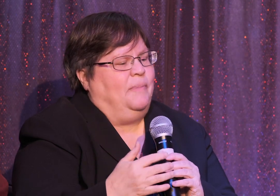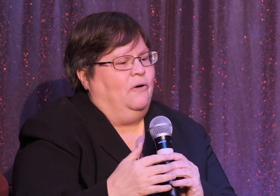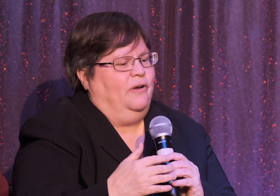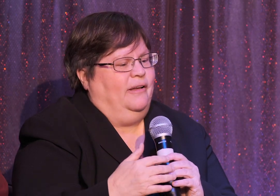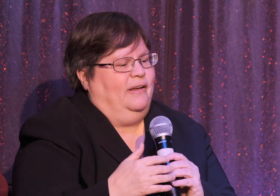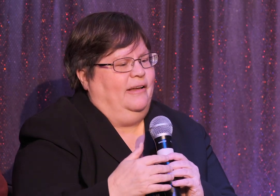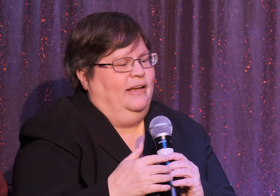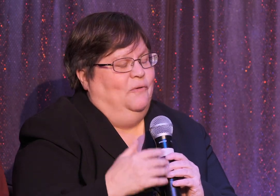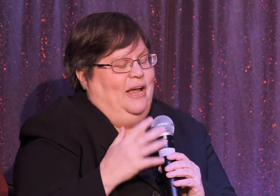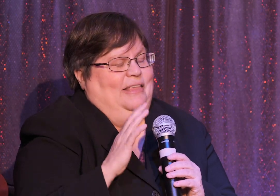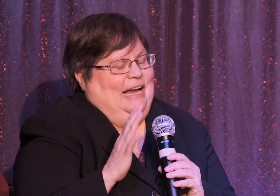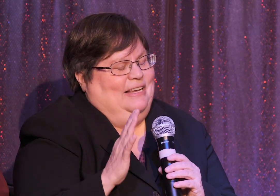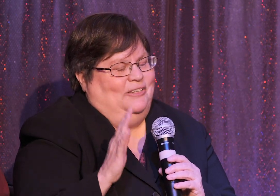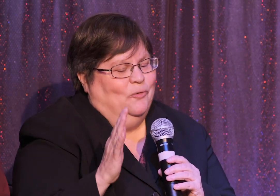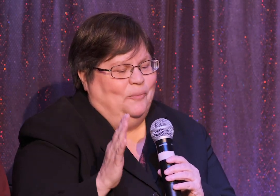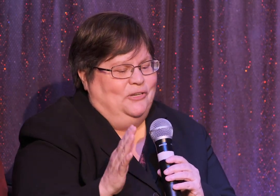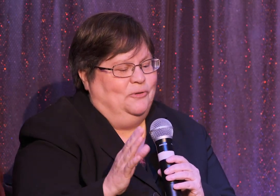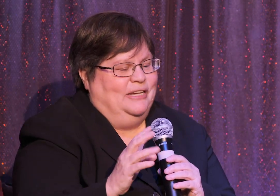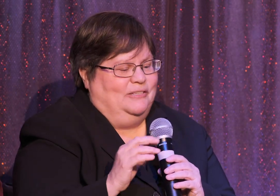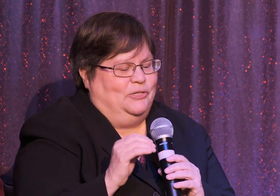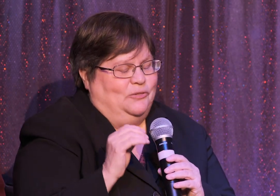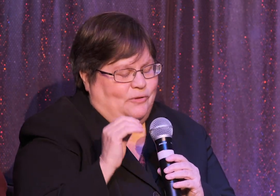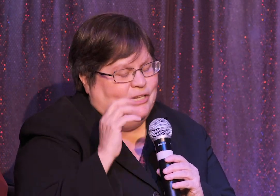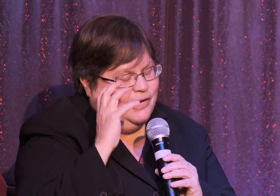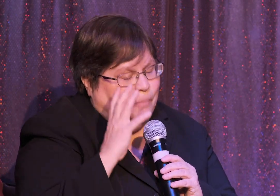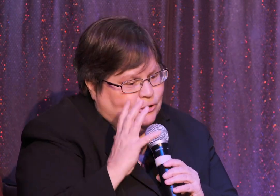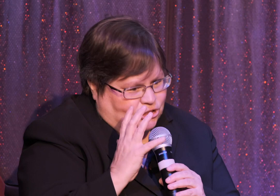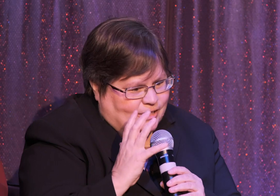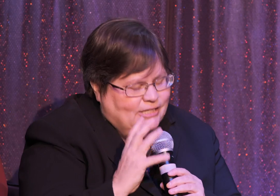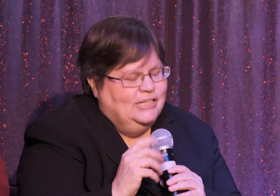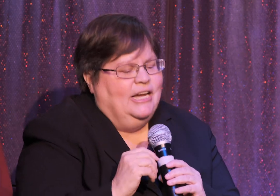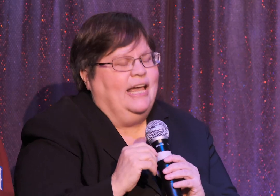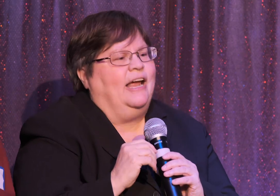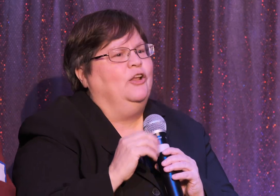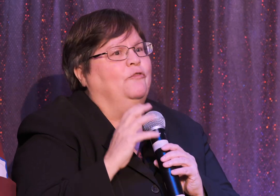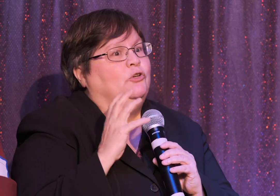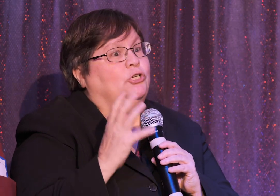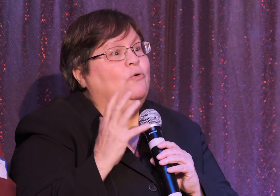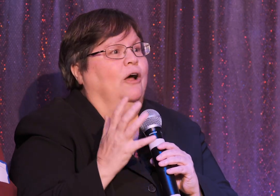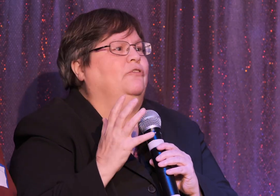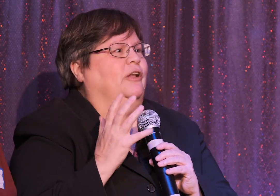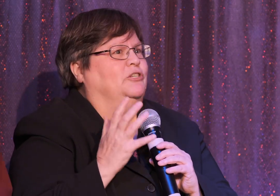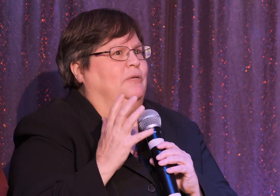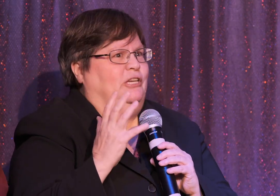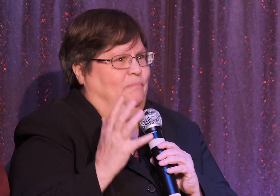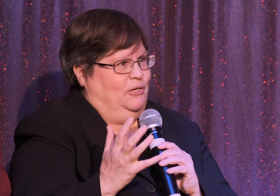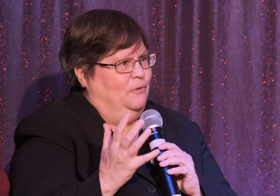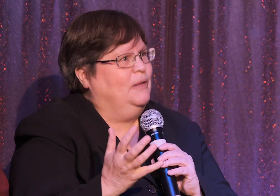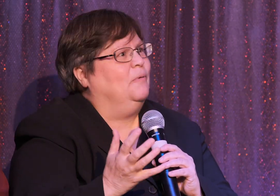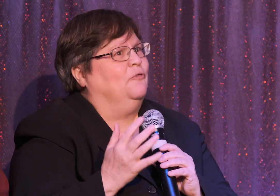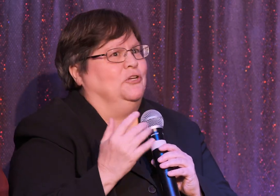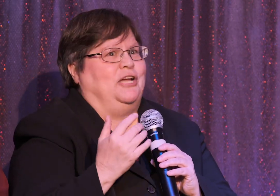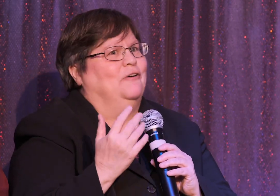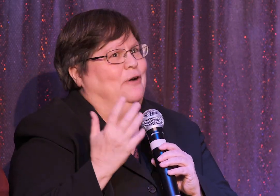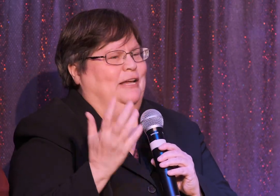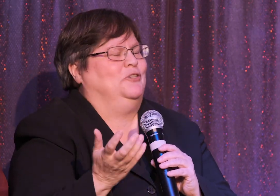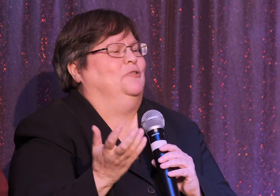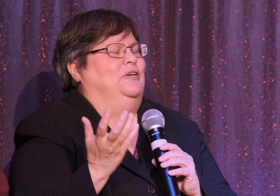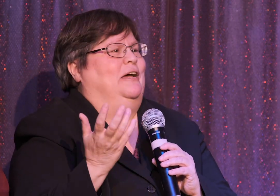I set about, in the way that I normally do things, which is this compulsion. And I interviewed 200 LGBTQ people